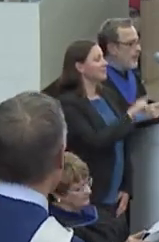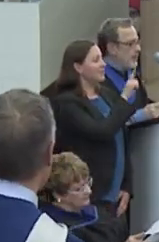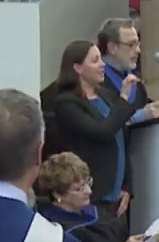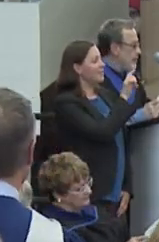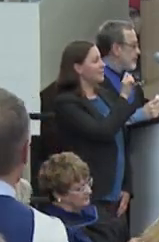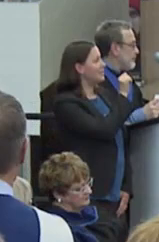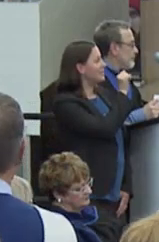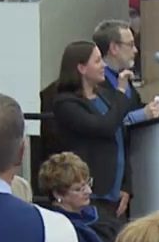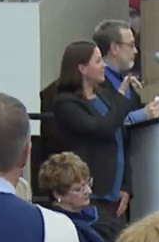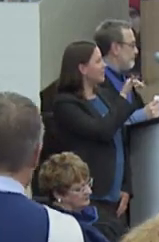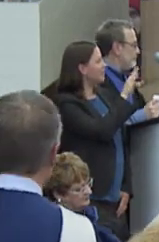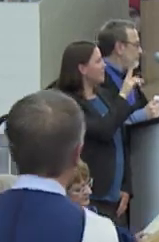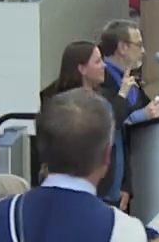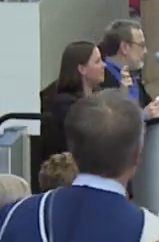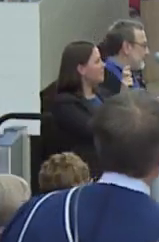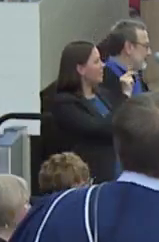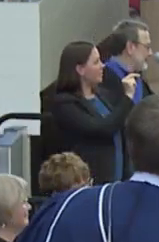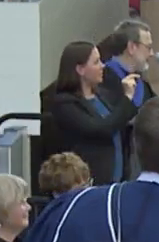Lindsay Bullen.